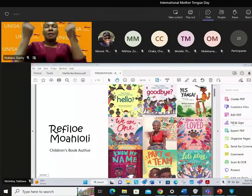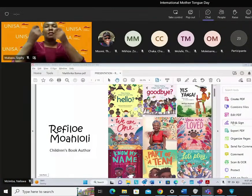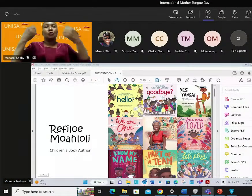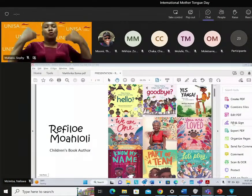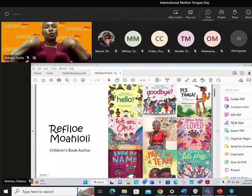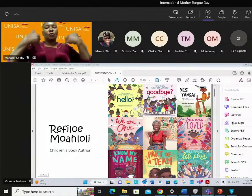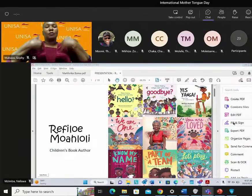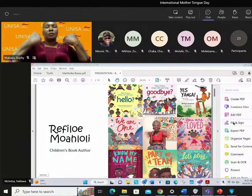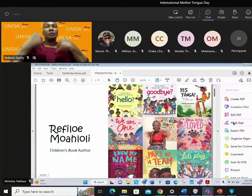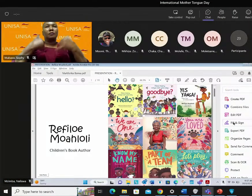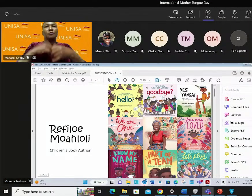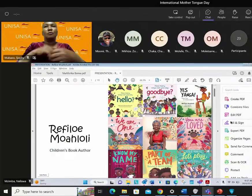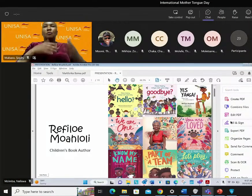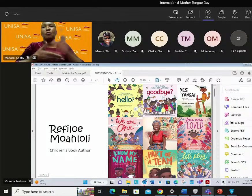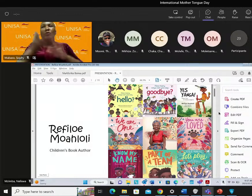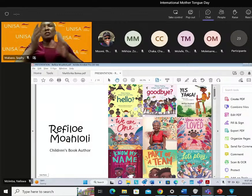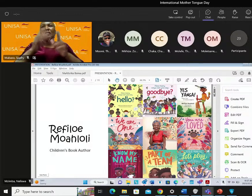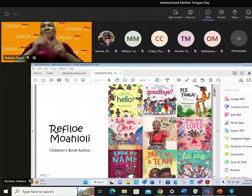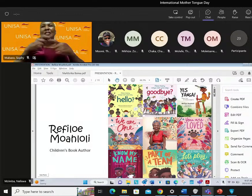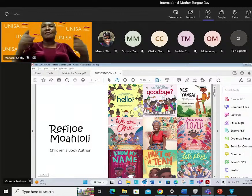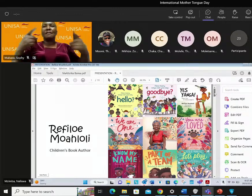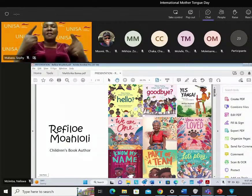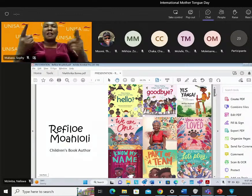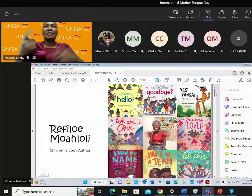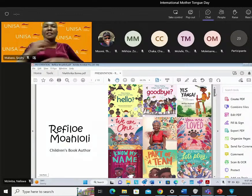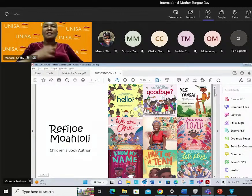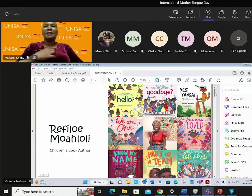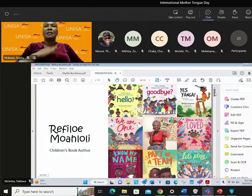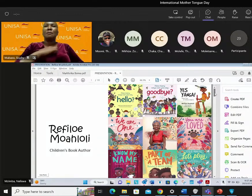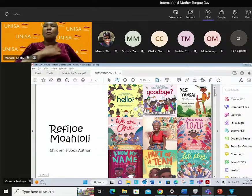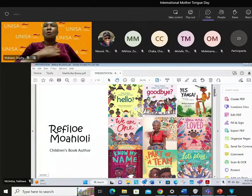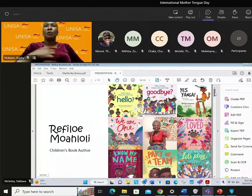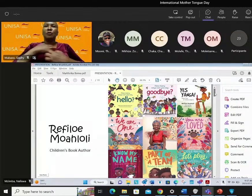different emotions: sadness, love,